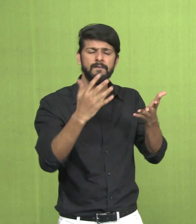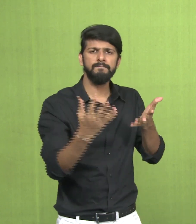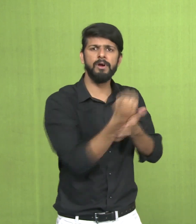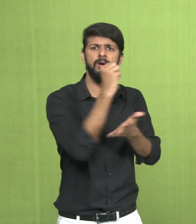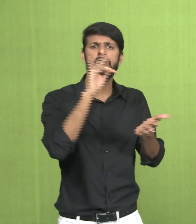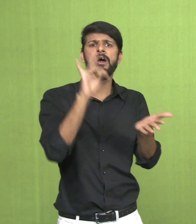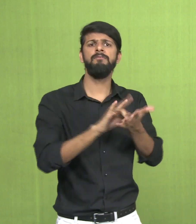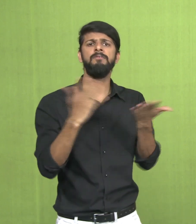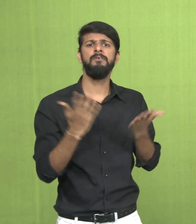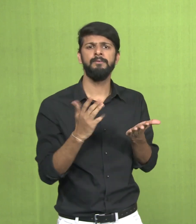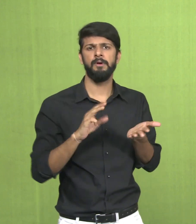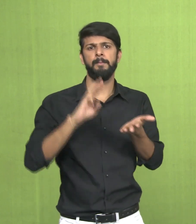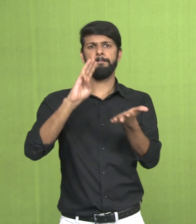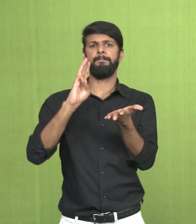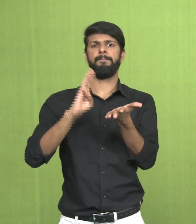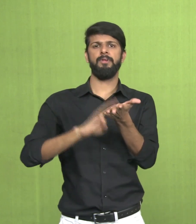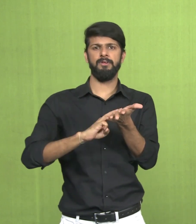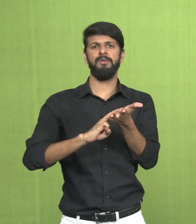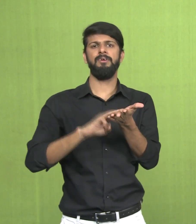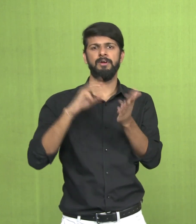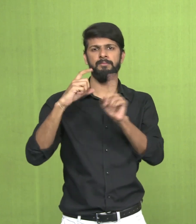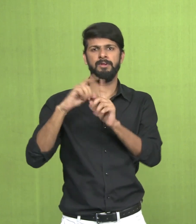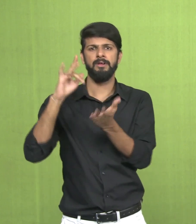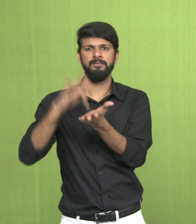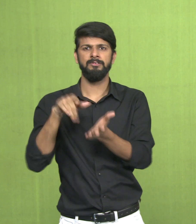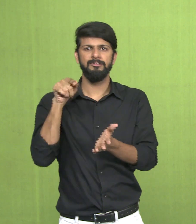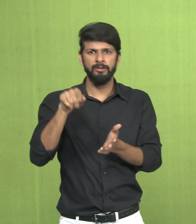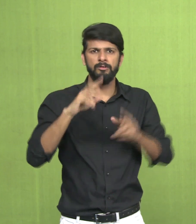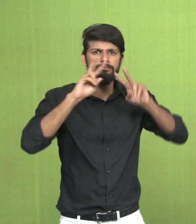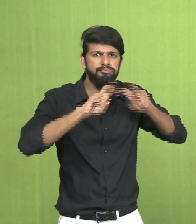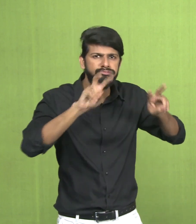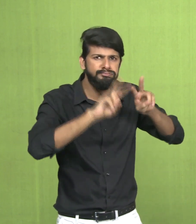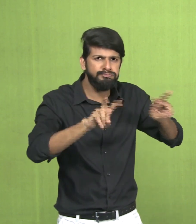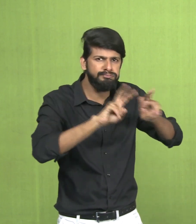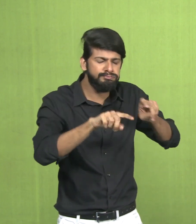The mother goddess figure was found at Mohenjo-daro